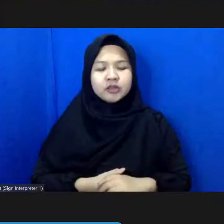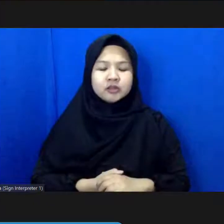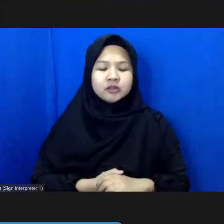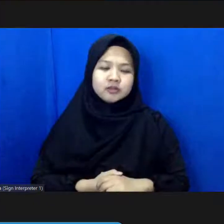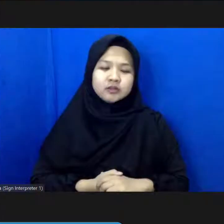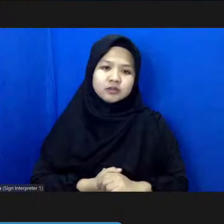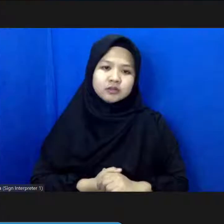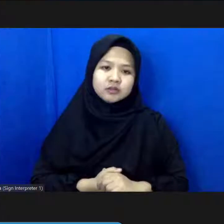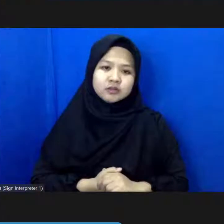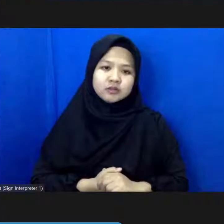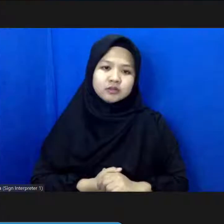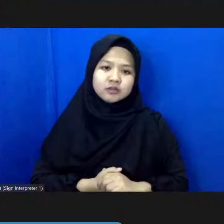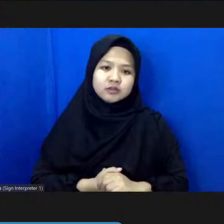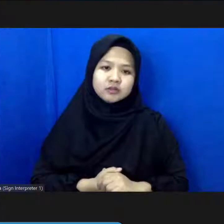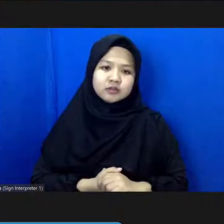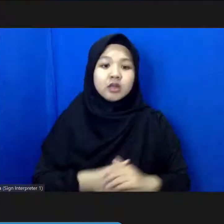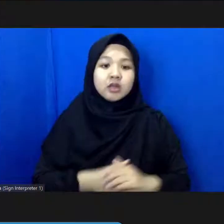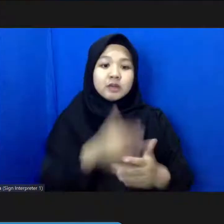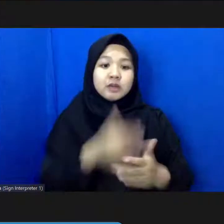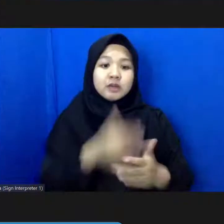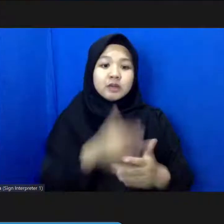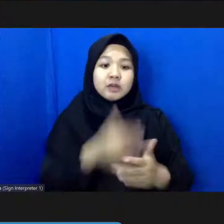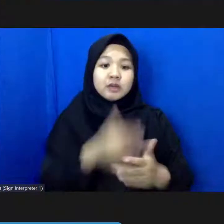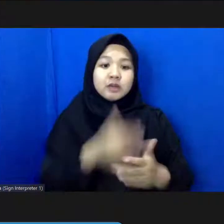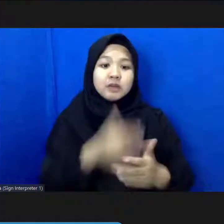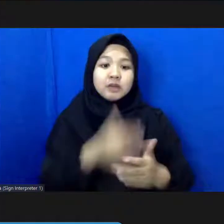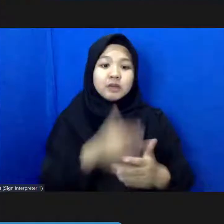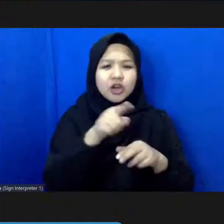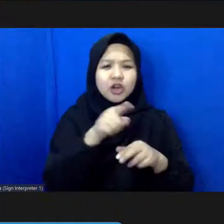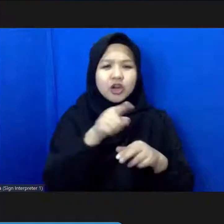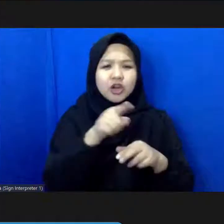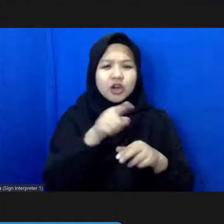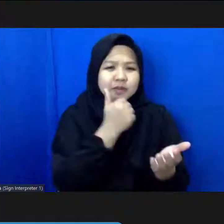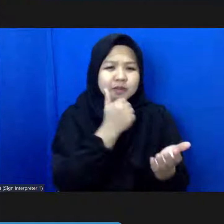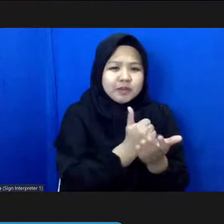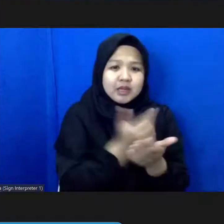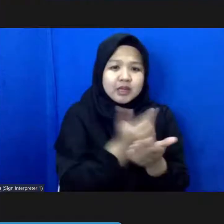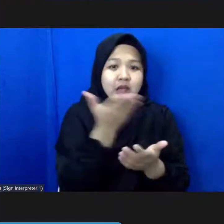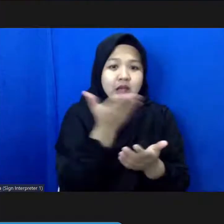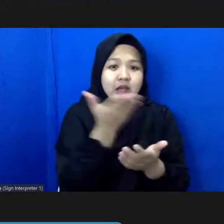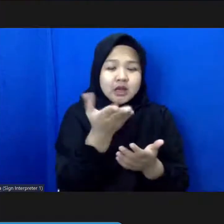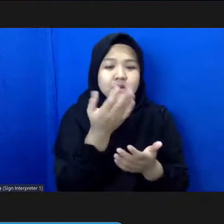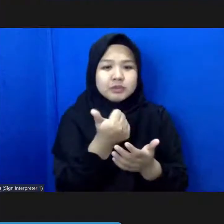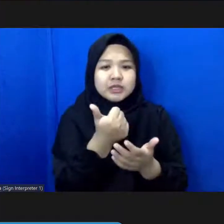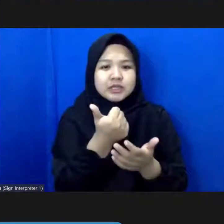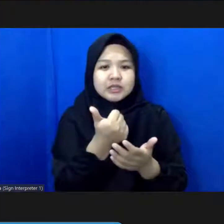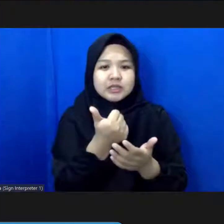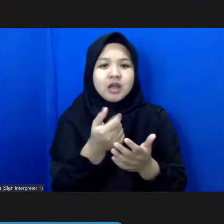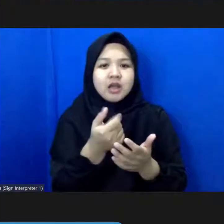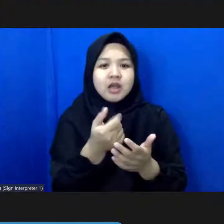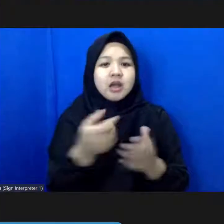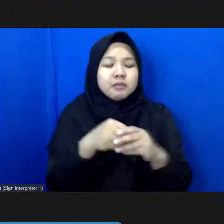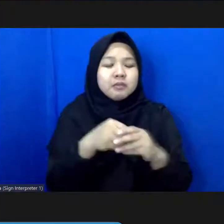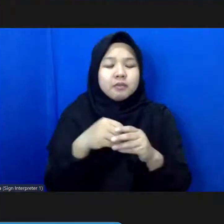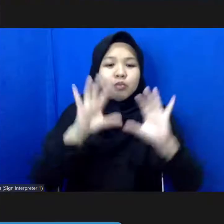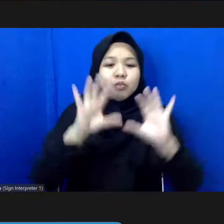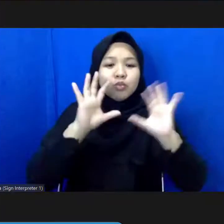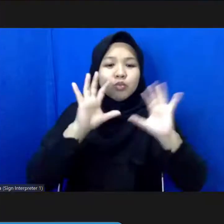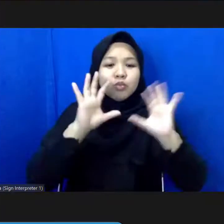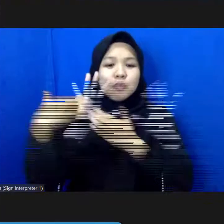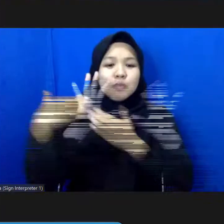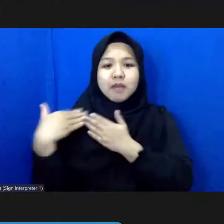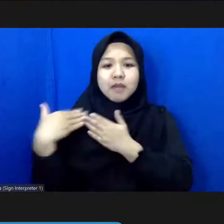in planning is very important, that you do multi stakeholders and